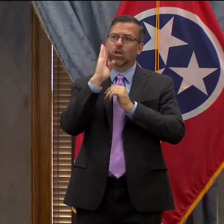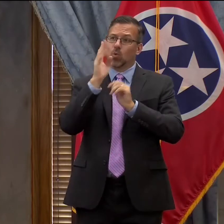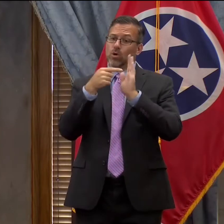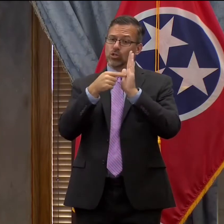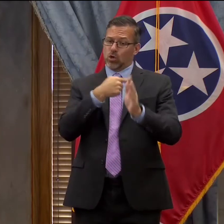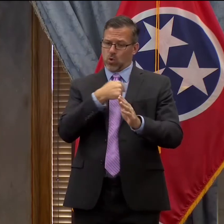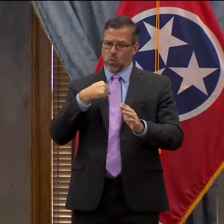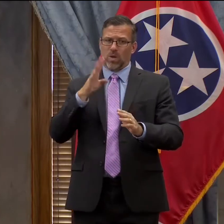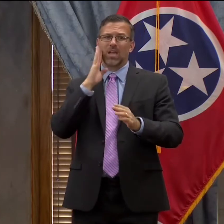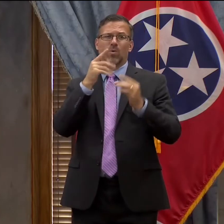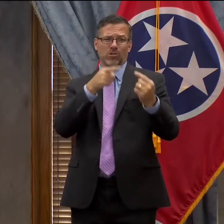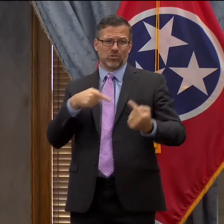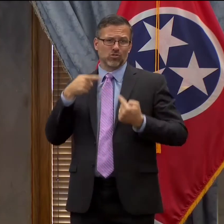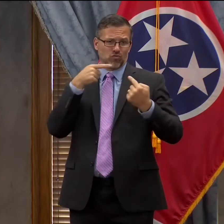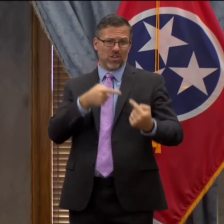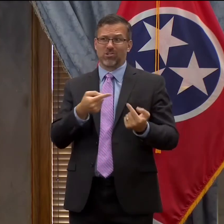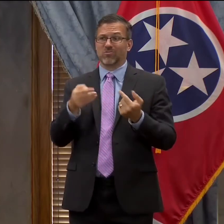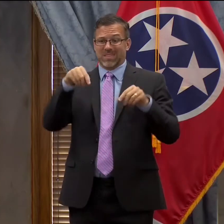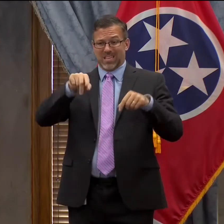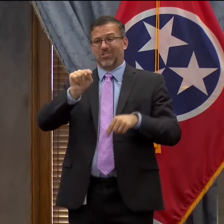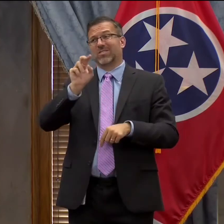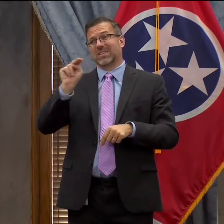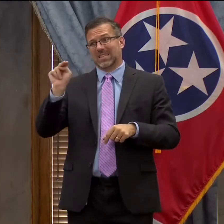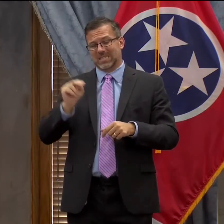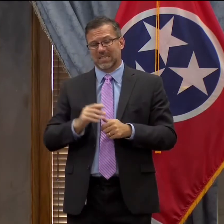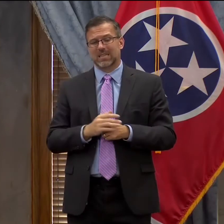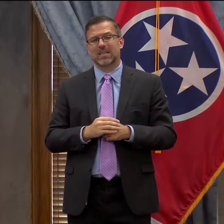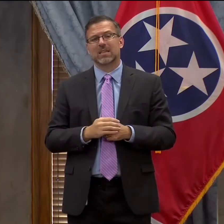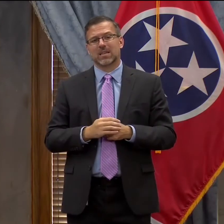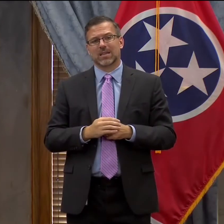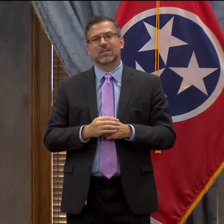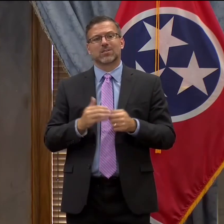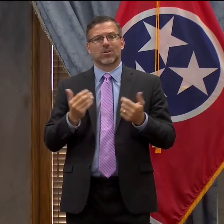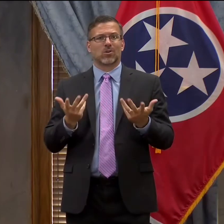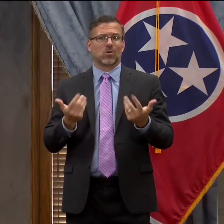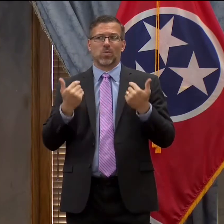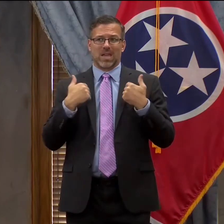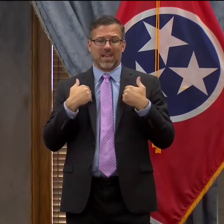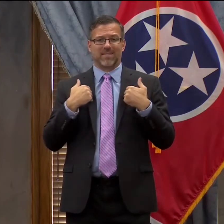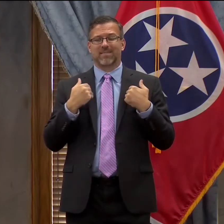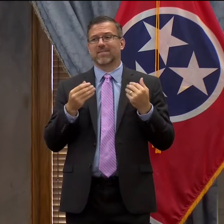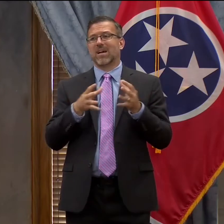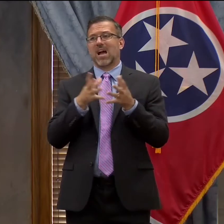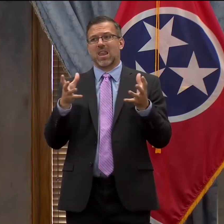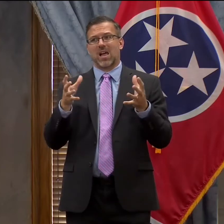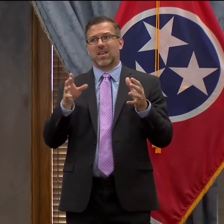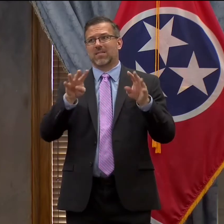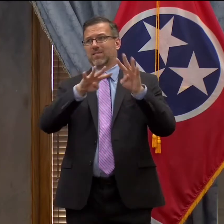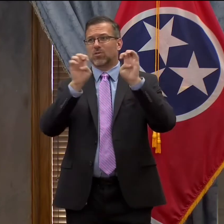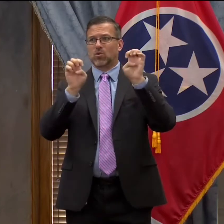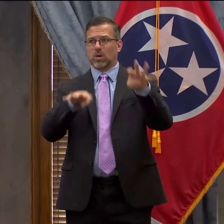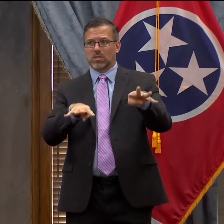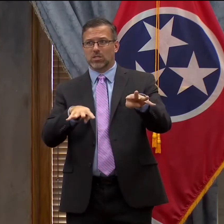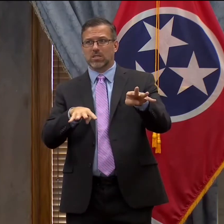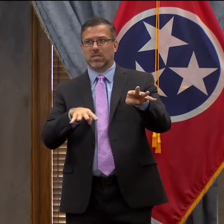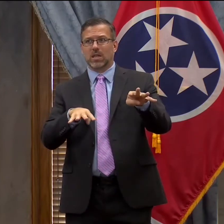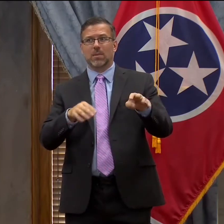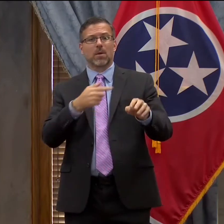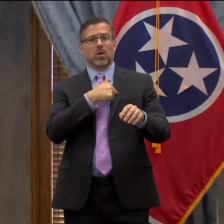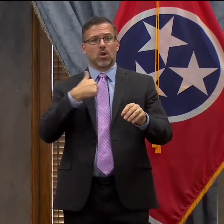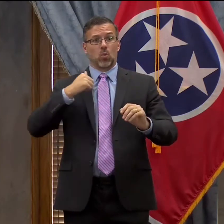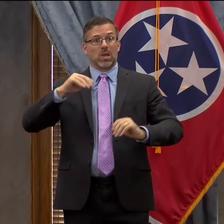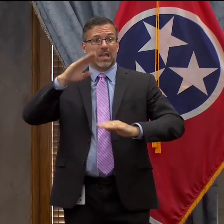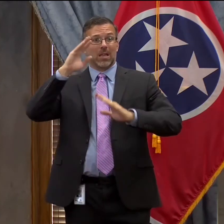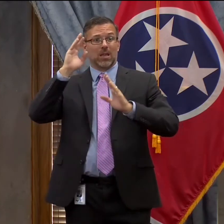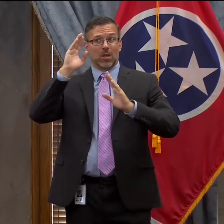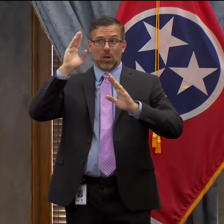struggle as an economy, even in the state of Tennessee. So we have a lot yet to know about that, but we certainly hope to return